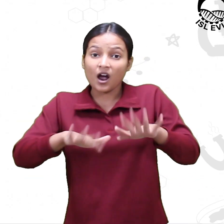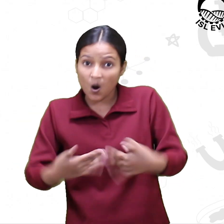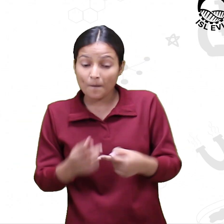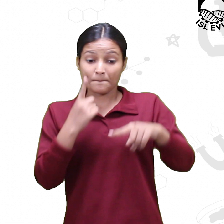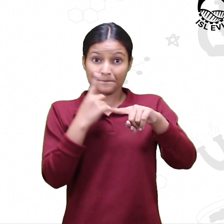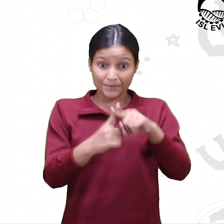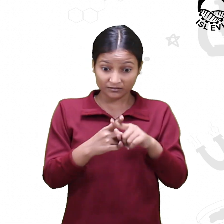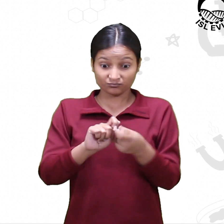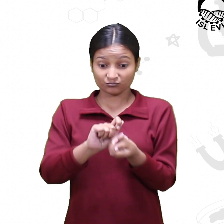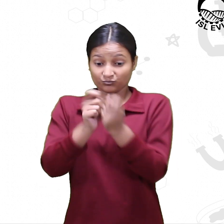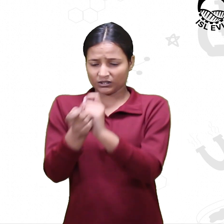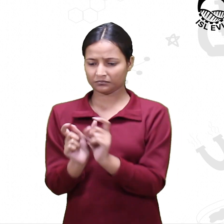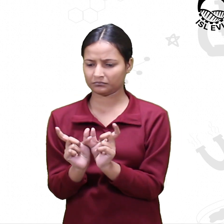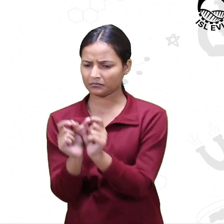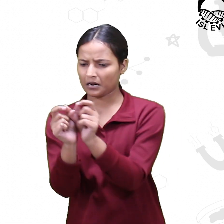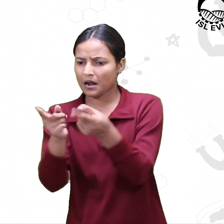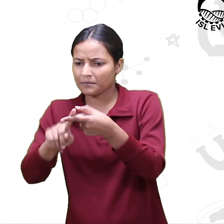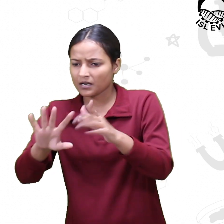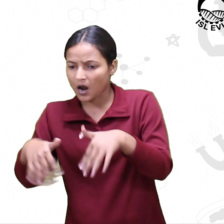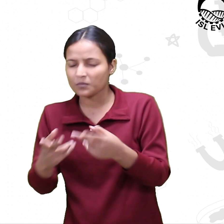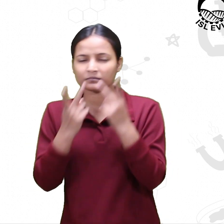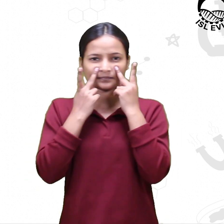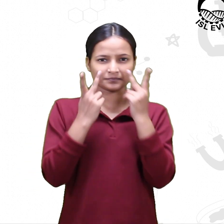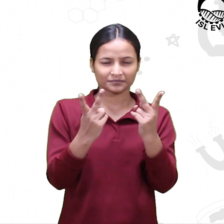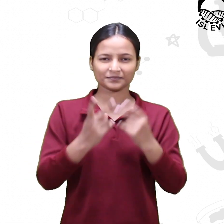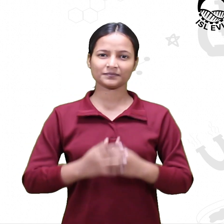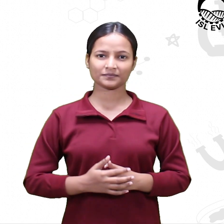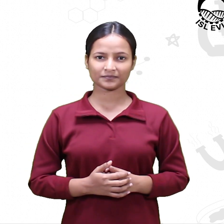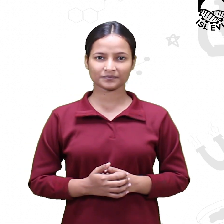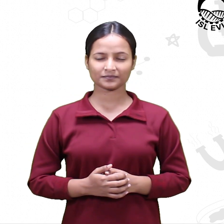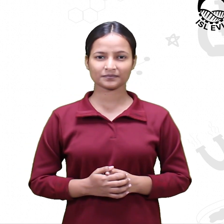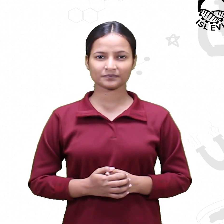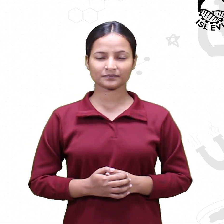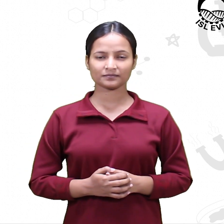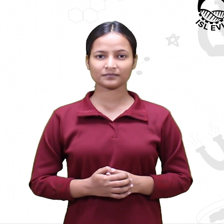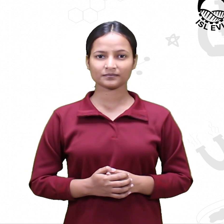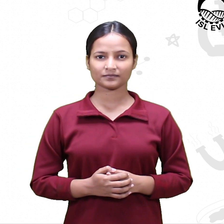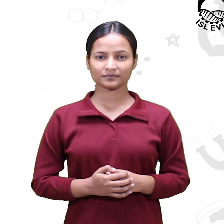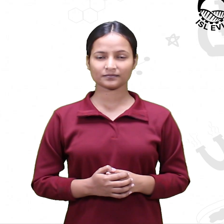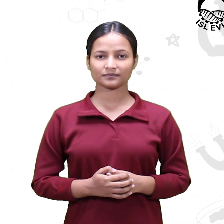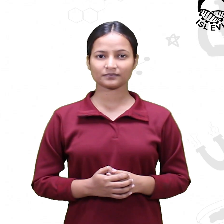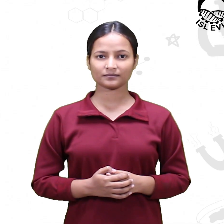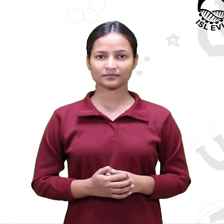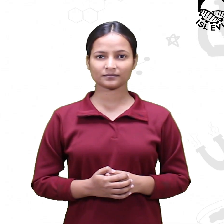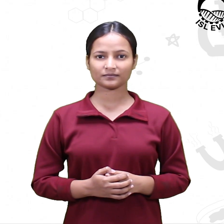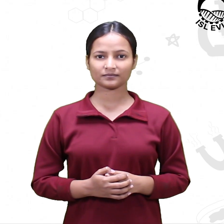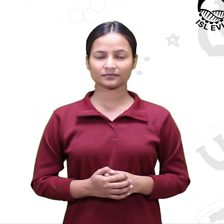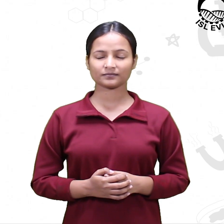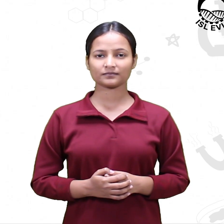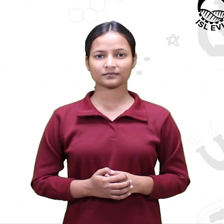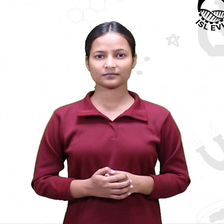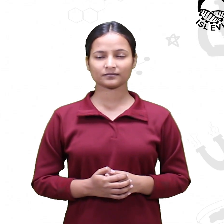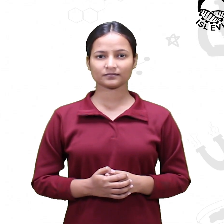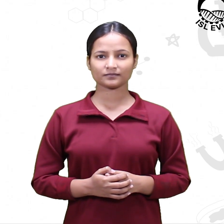abnormally to give rise to moles and birthmarks, and what causes some cells in our body to become